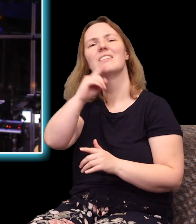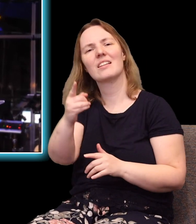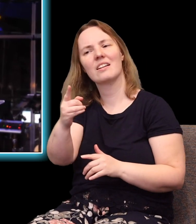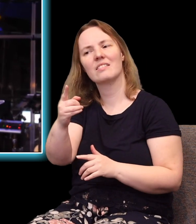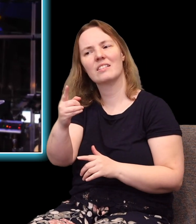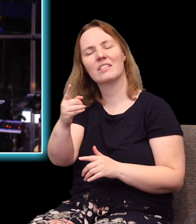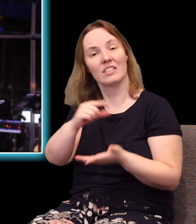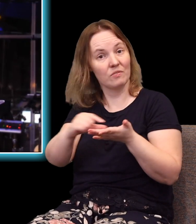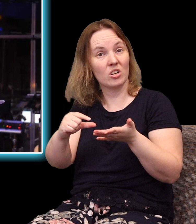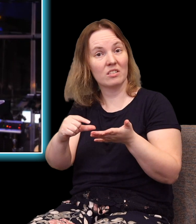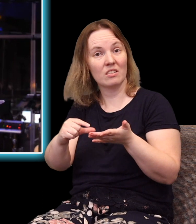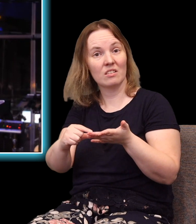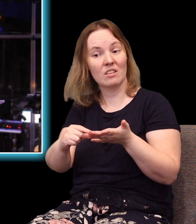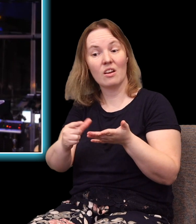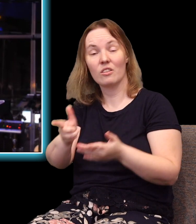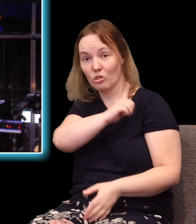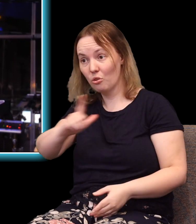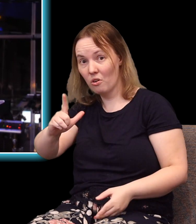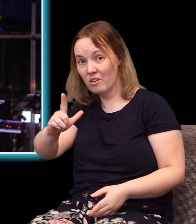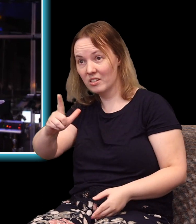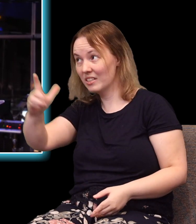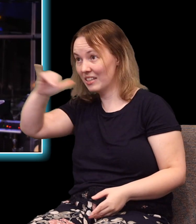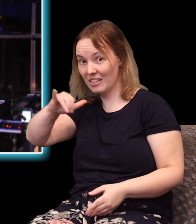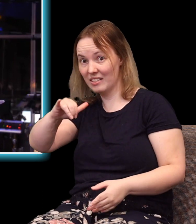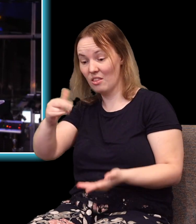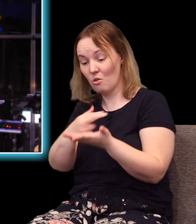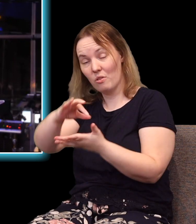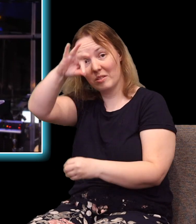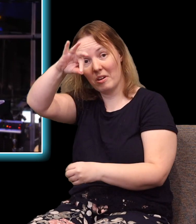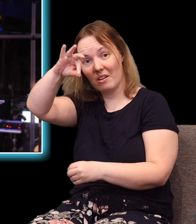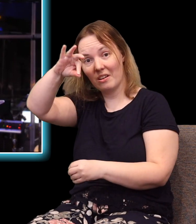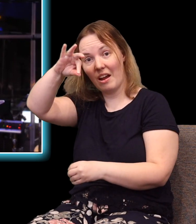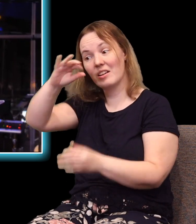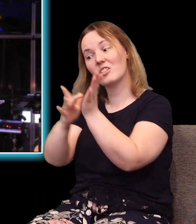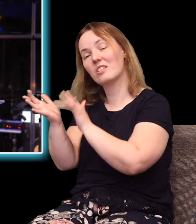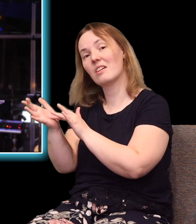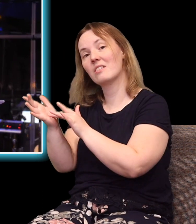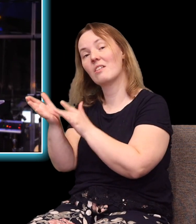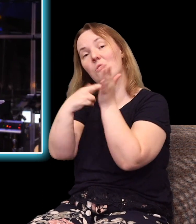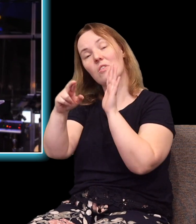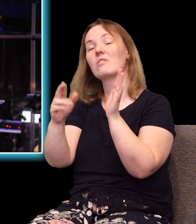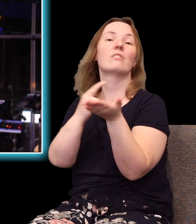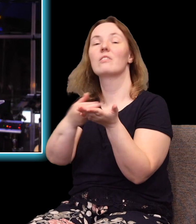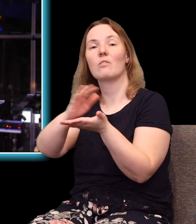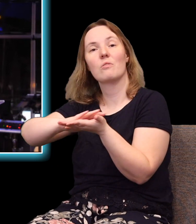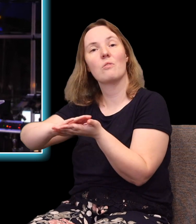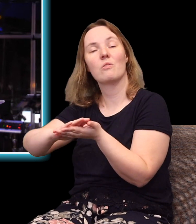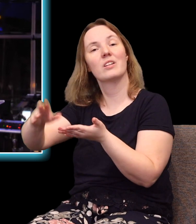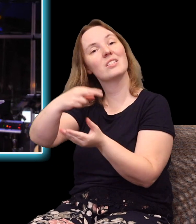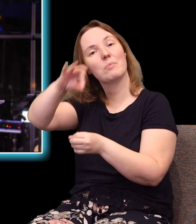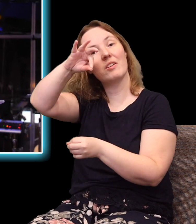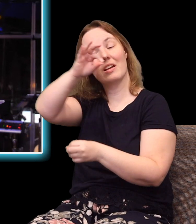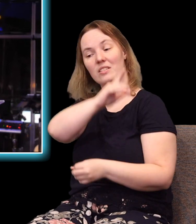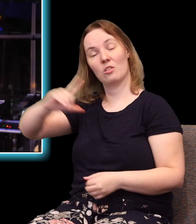In fact, he's saying here in this case, the Lord is the Holy Spirit. Just as you'll recall, Jesus referred to Holy Spirit as the